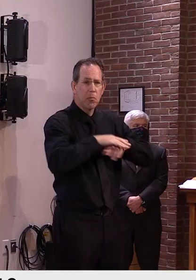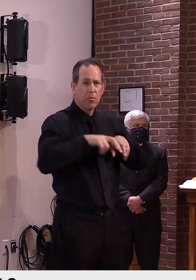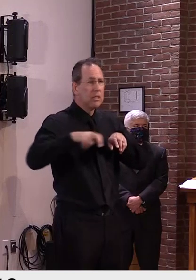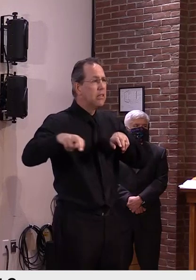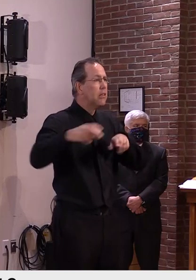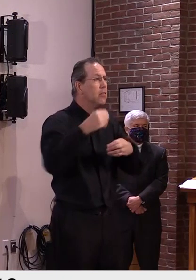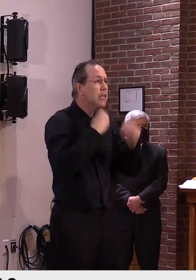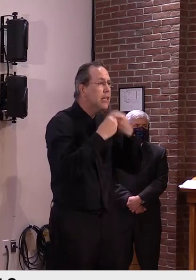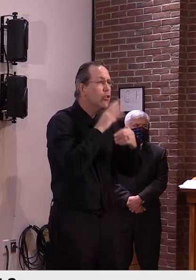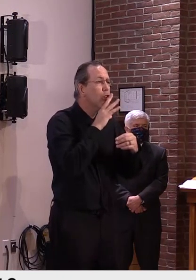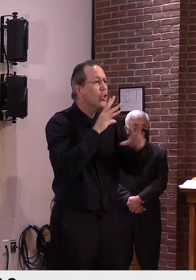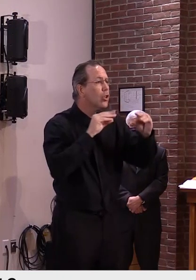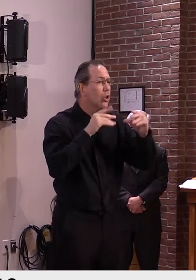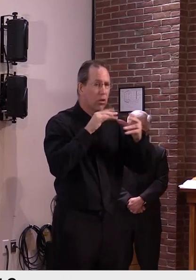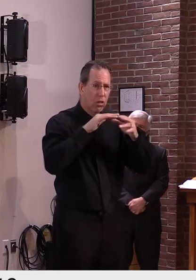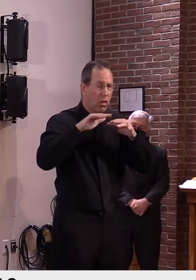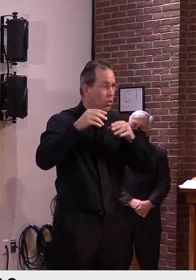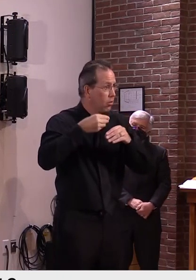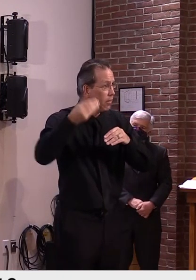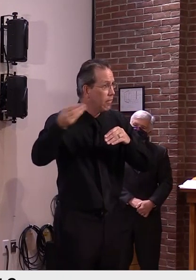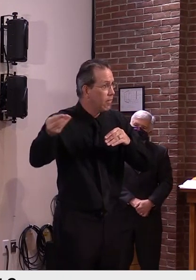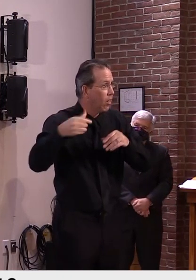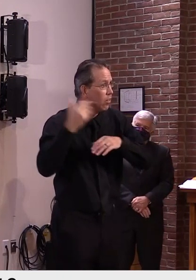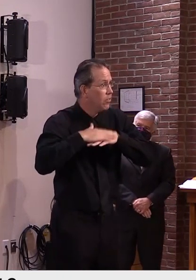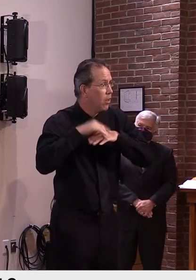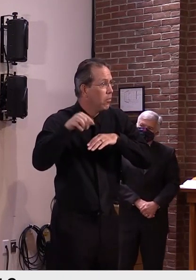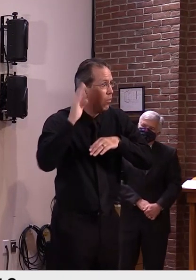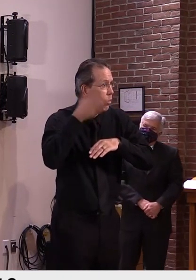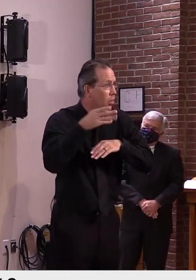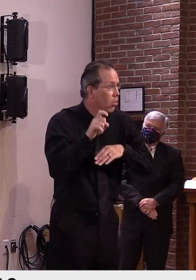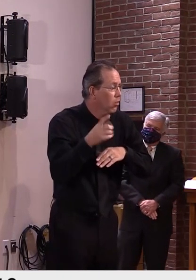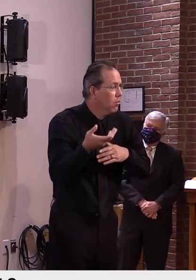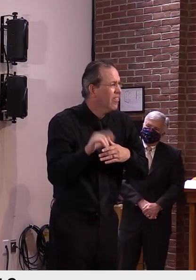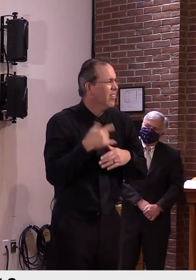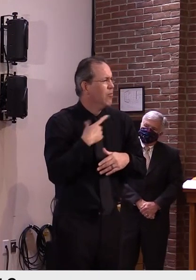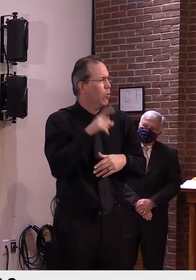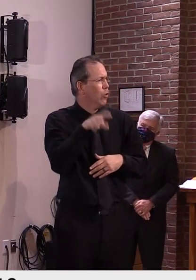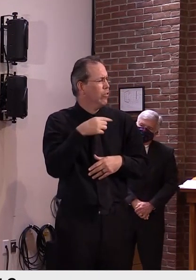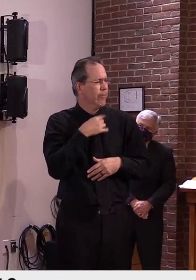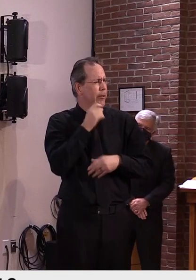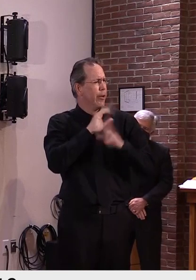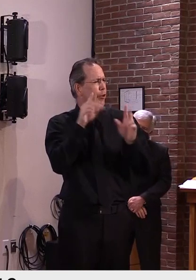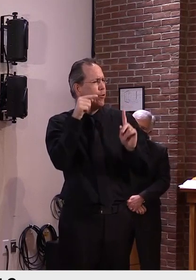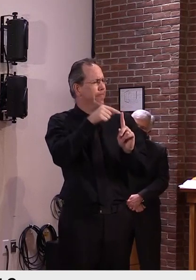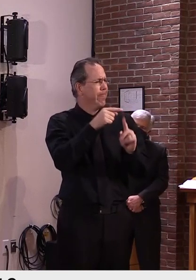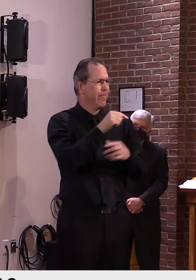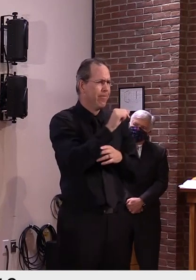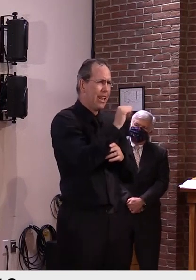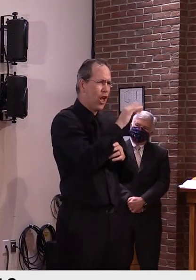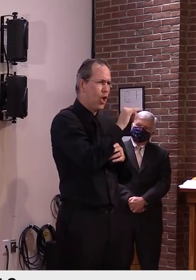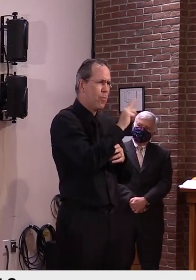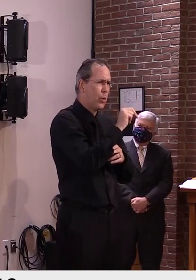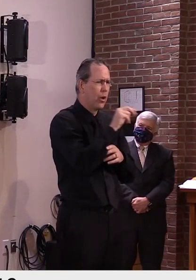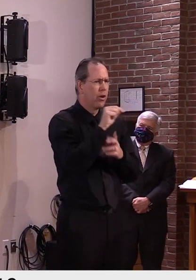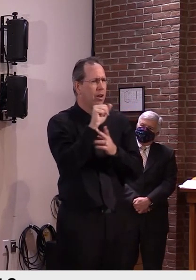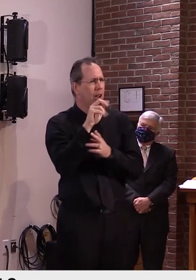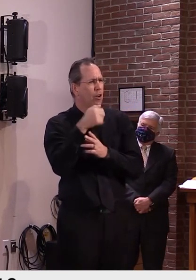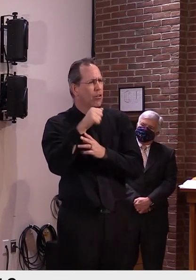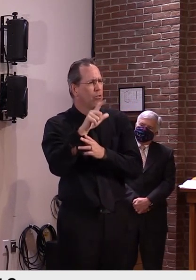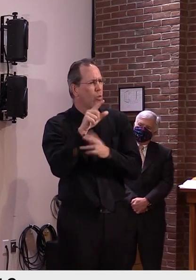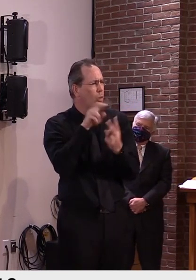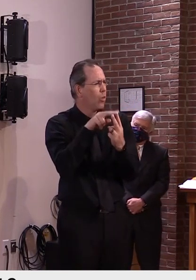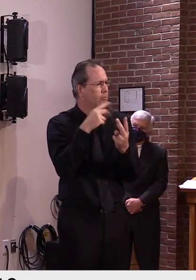public at large, yes, the concept was the more fine mists that are aerosols as opposed